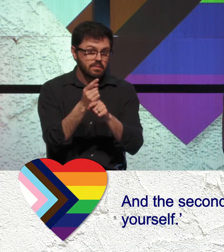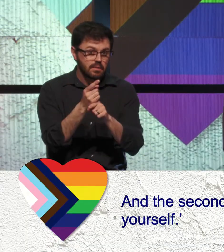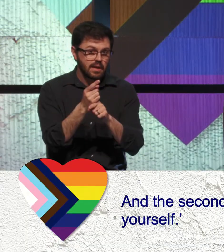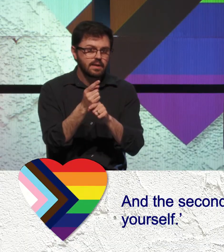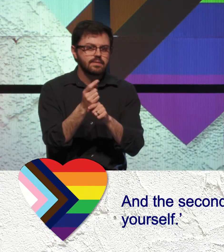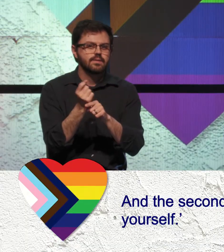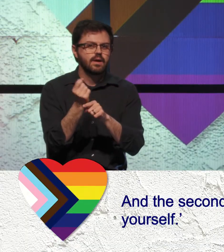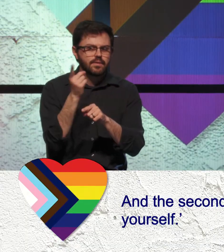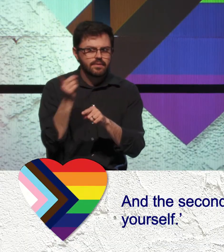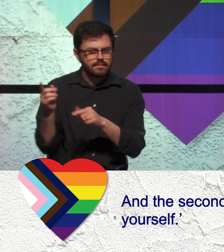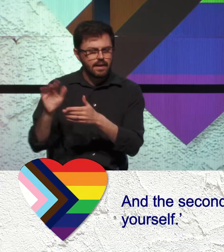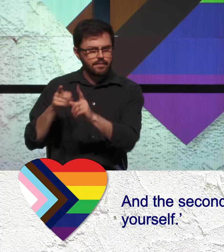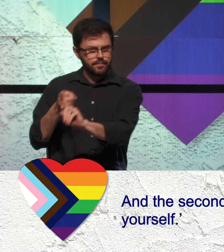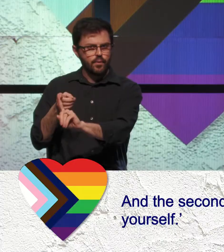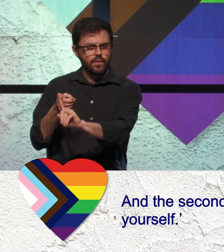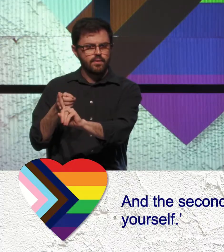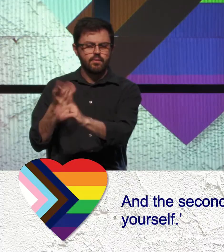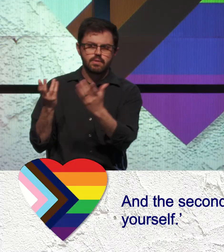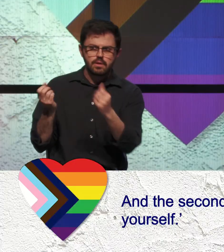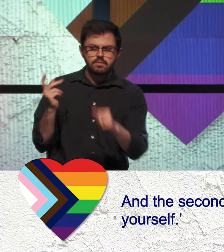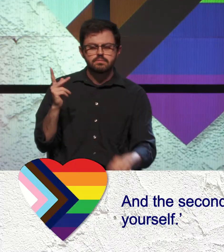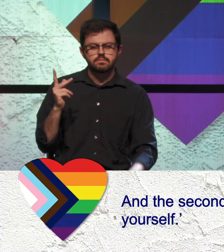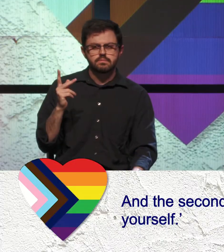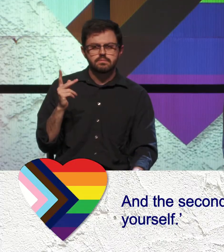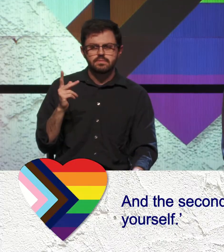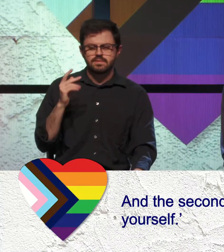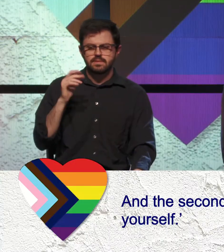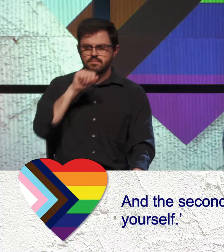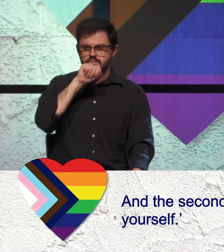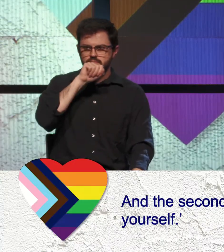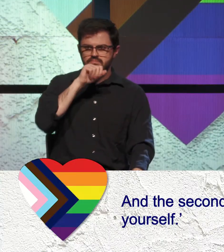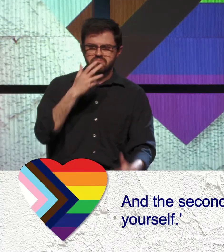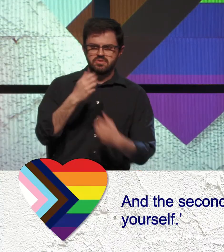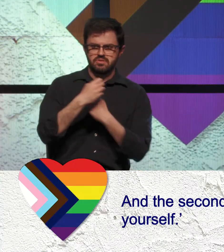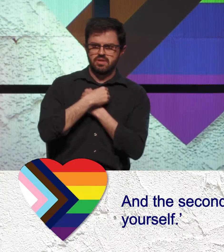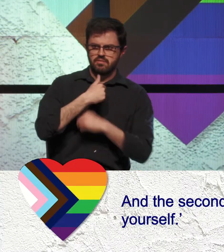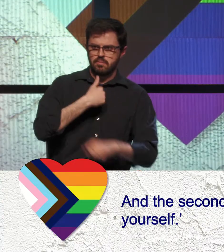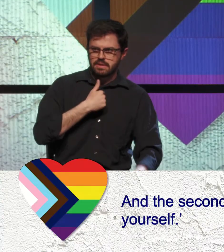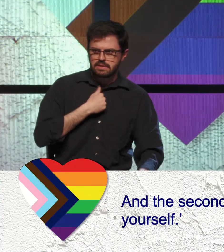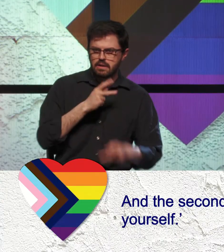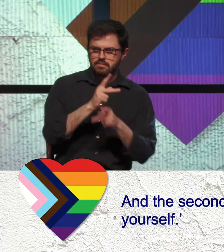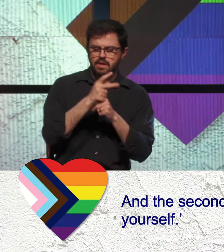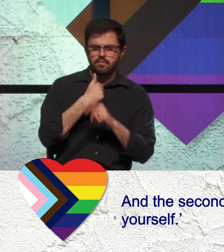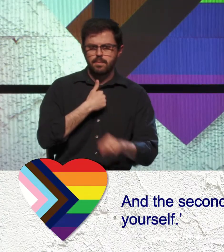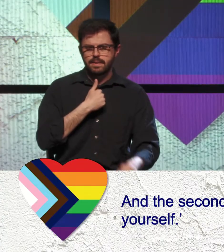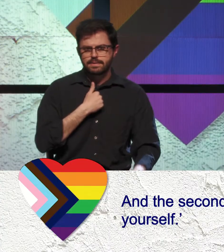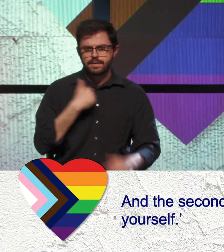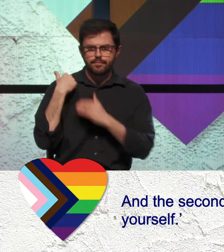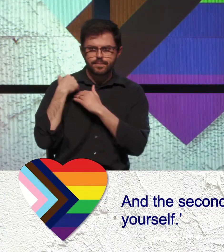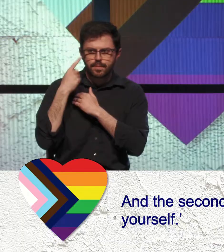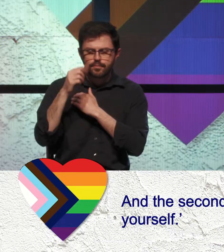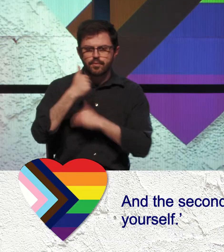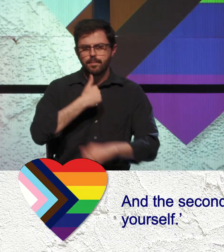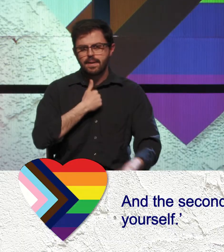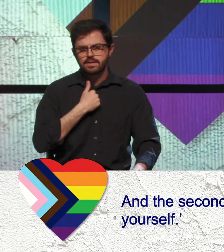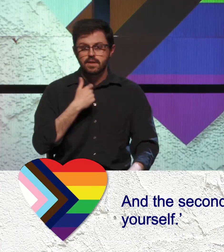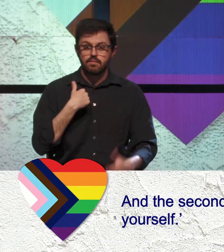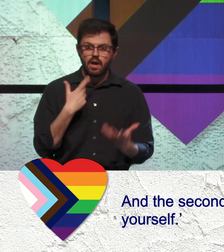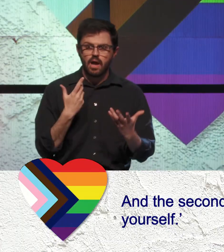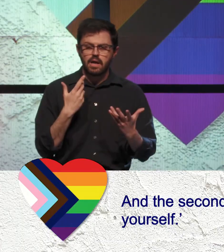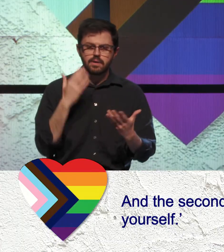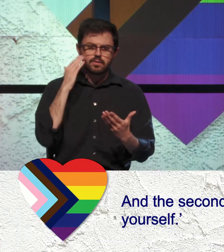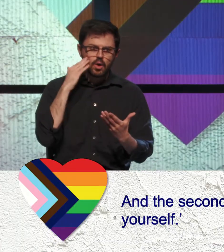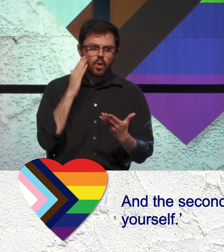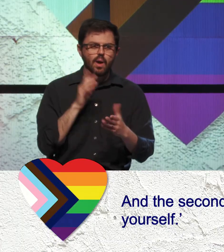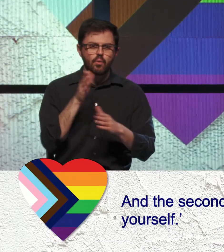well, what is it? I love myself. Okay, like if I love myself, I care for myself, I take responsibility for myself, I learn, I grow, I eat,